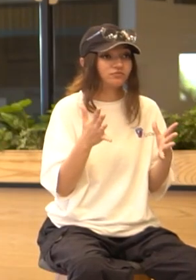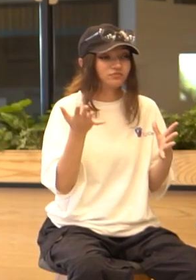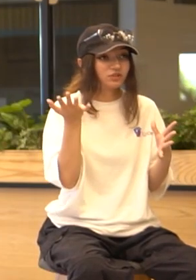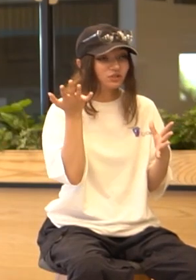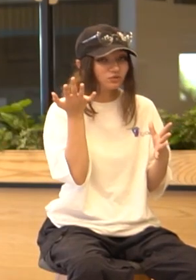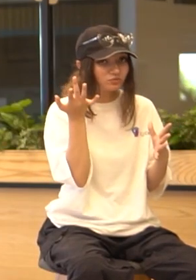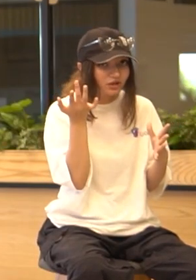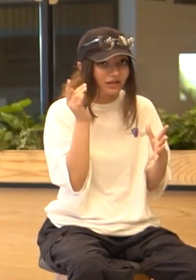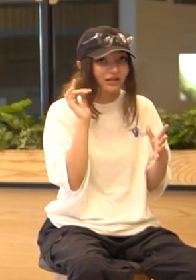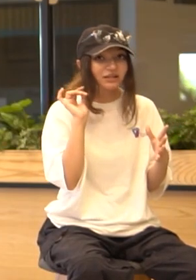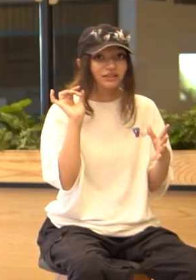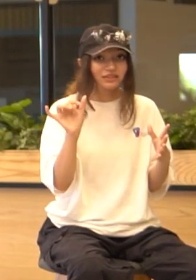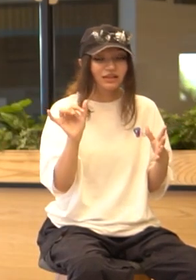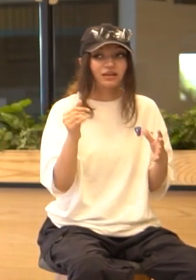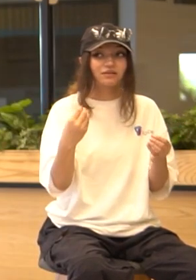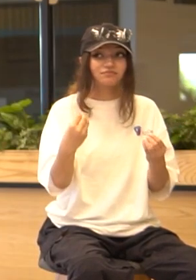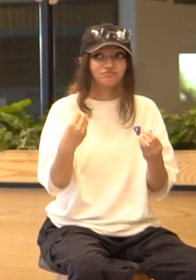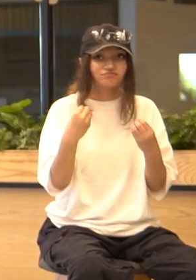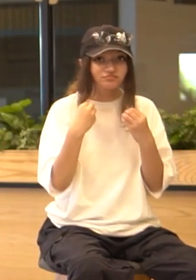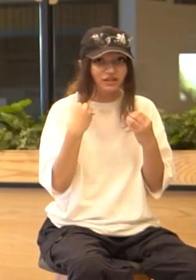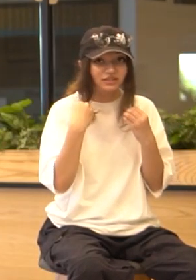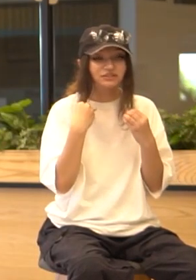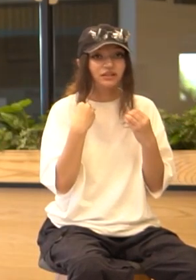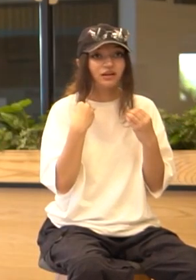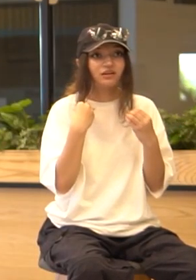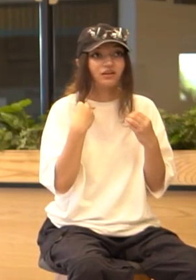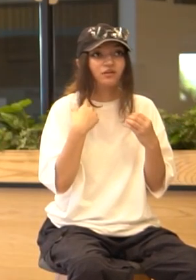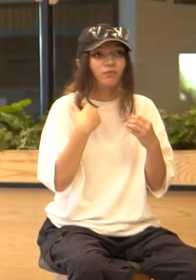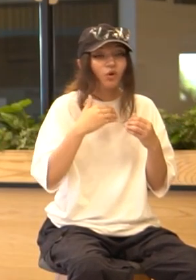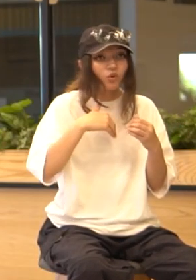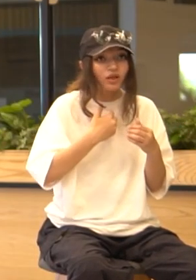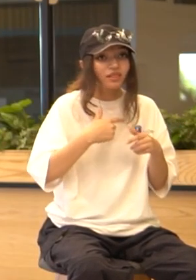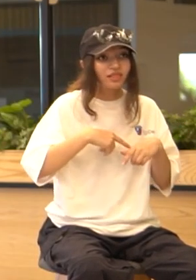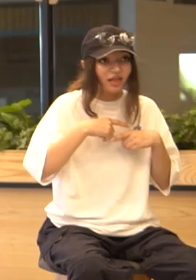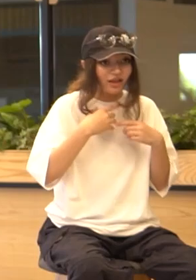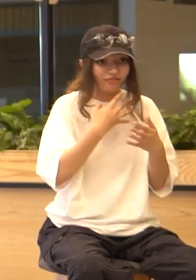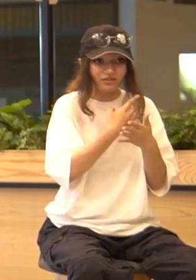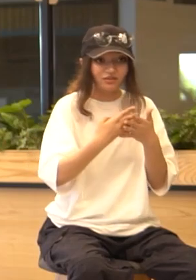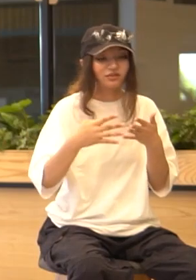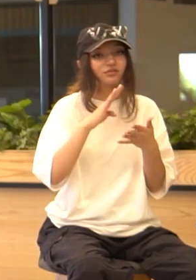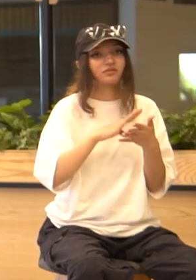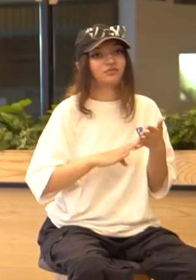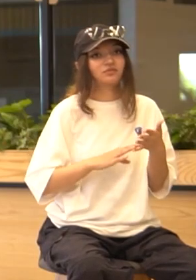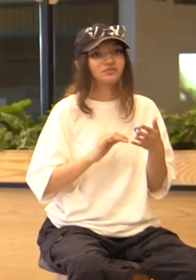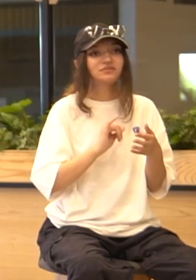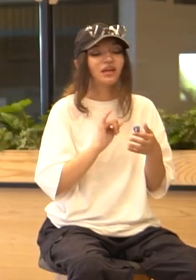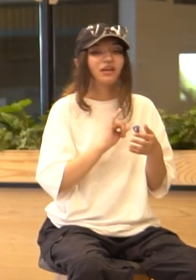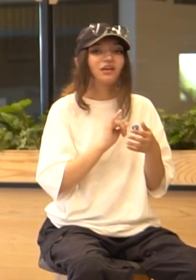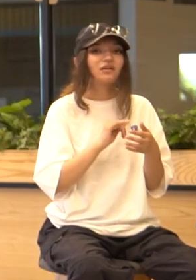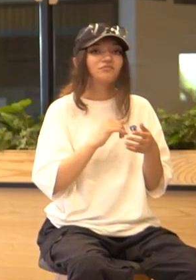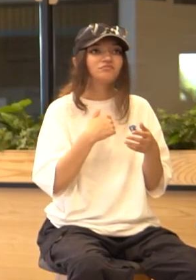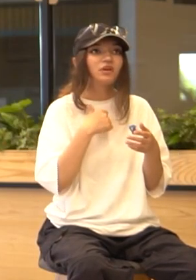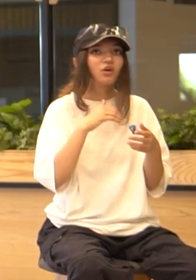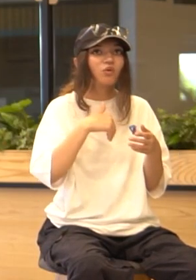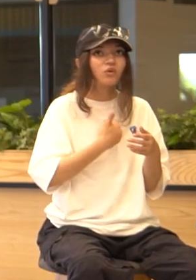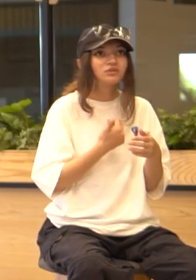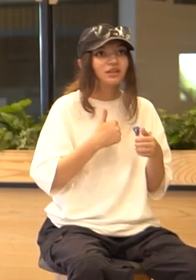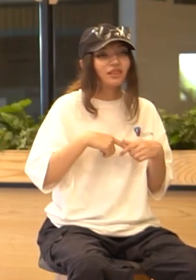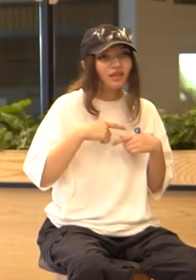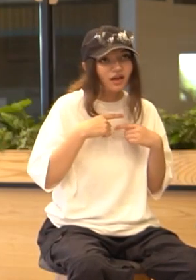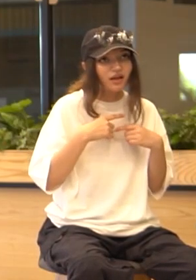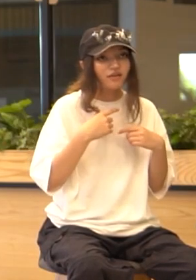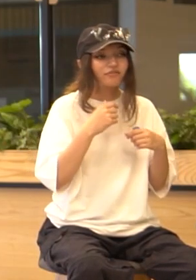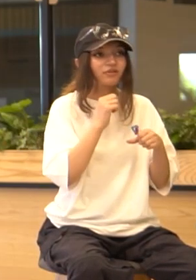develop certain patterns, not just with like creative endeavor in Urdu, but also with like all